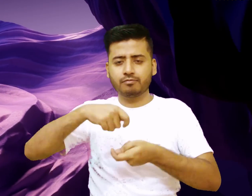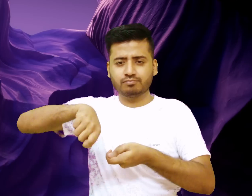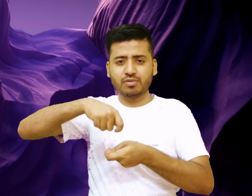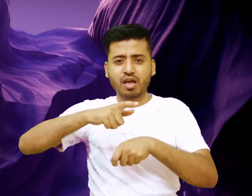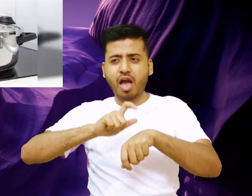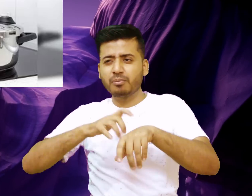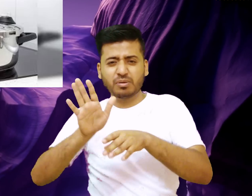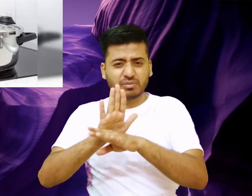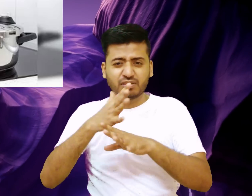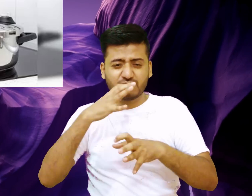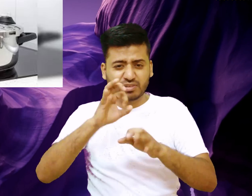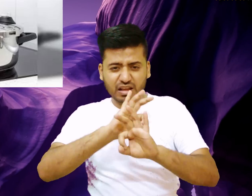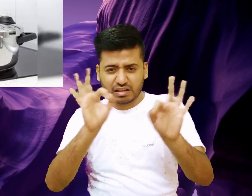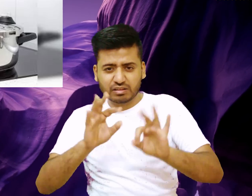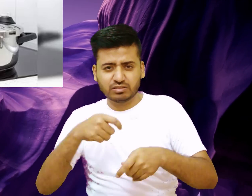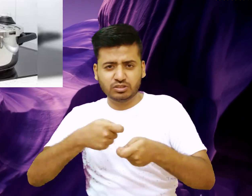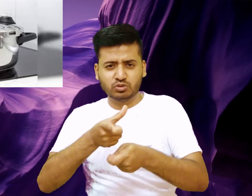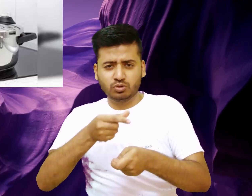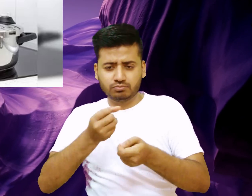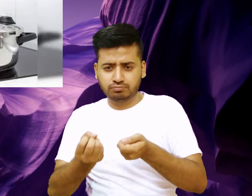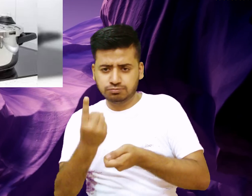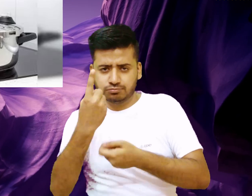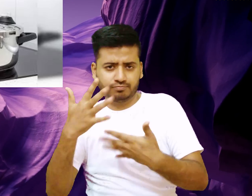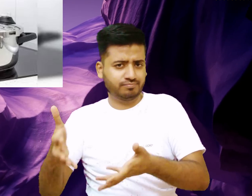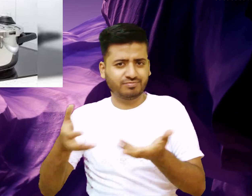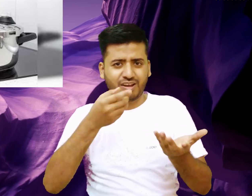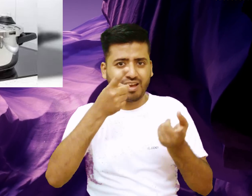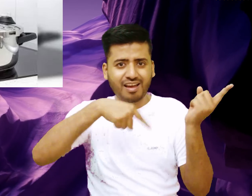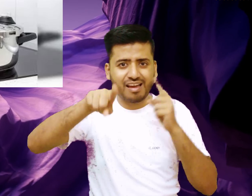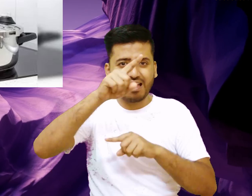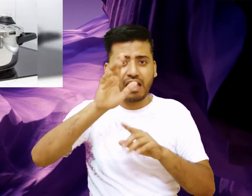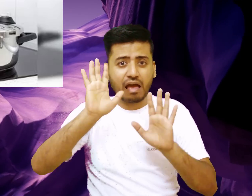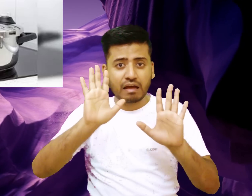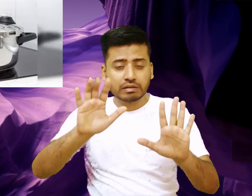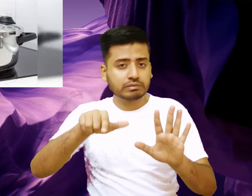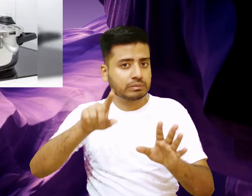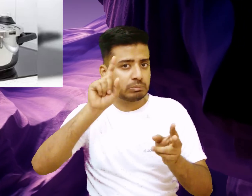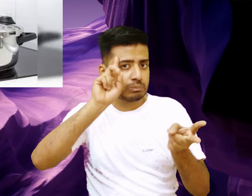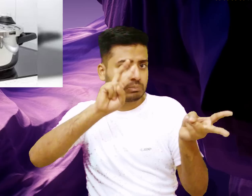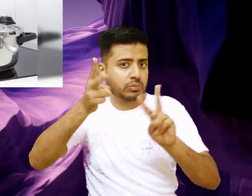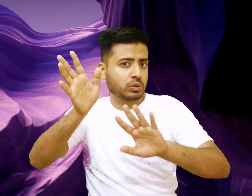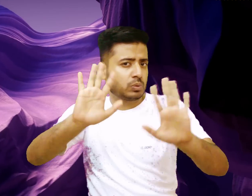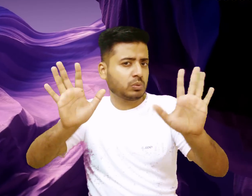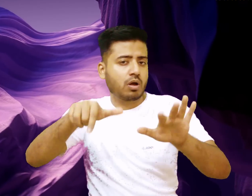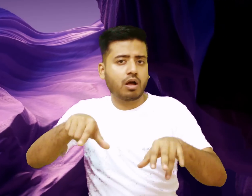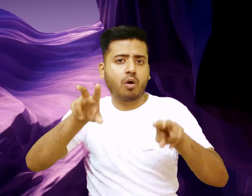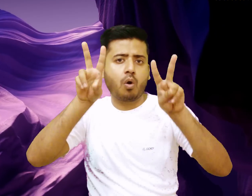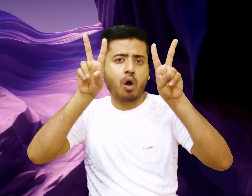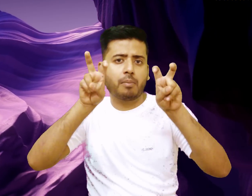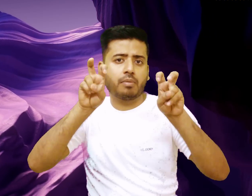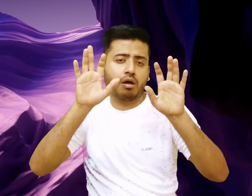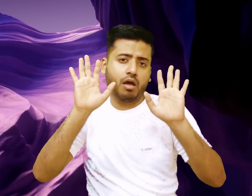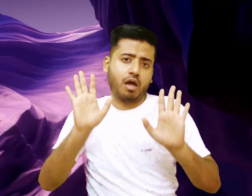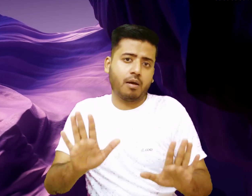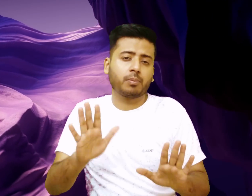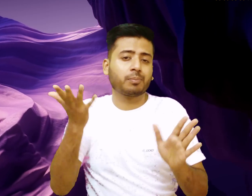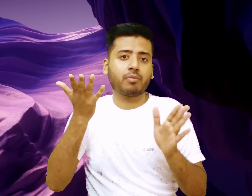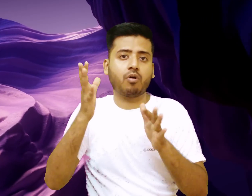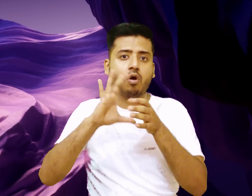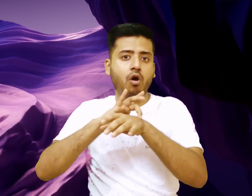in a rice cooker maintains a temperature that is not cold enough to inhibit bacterial growth, but also not hot enough to kill them.